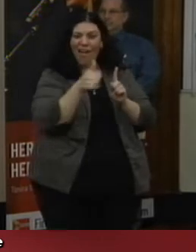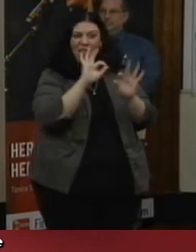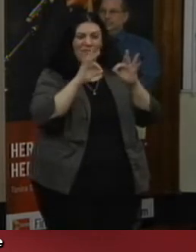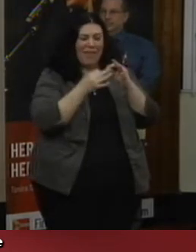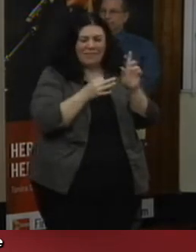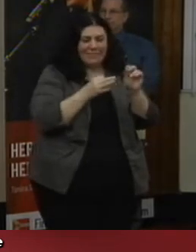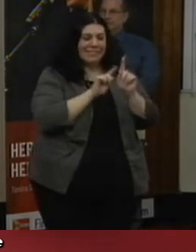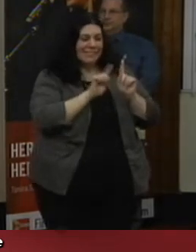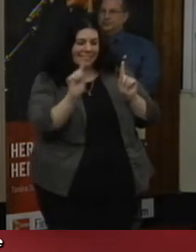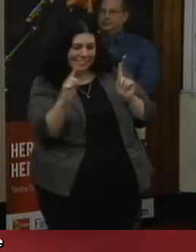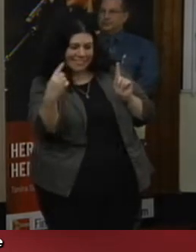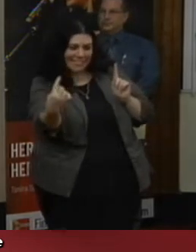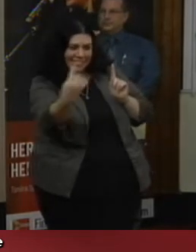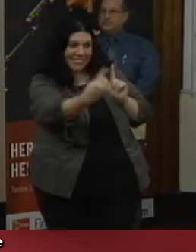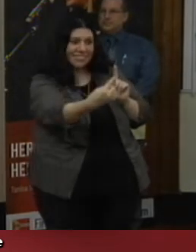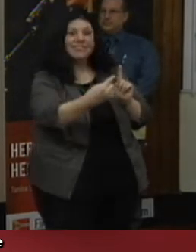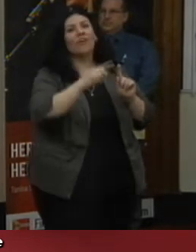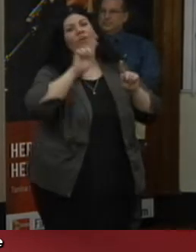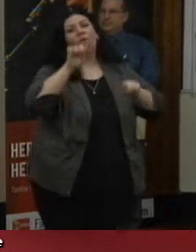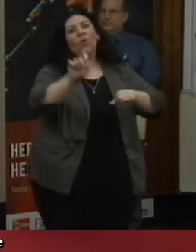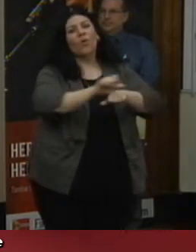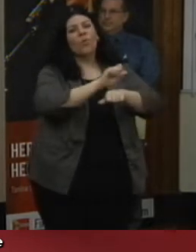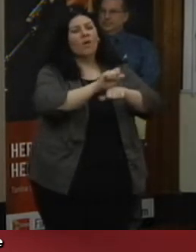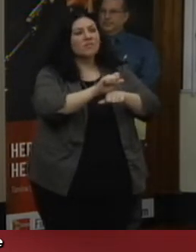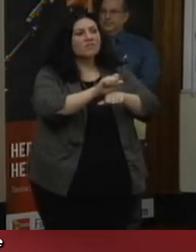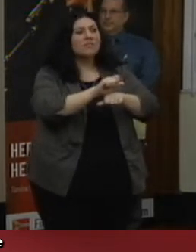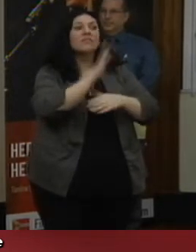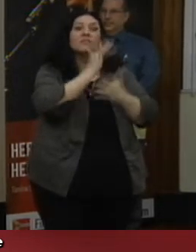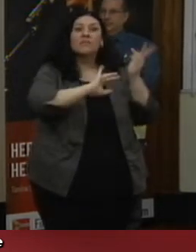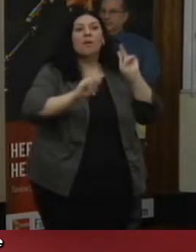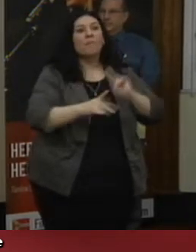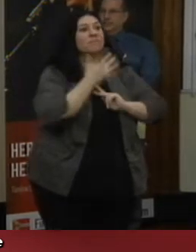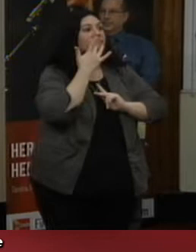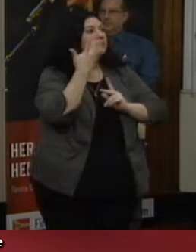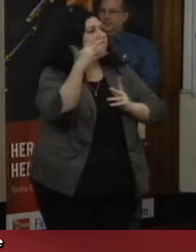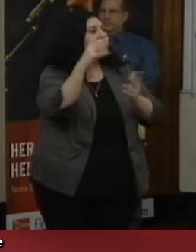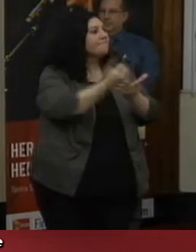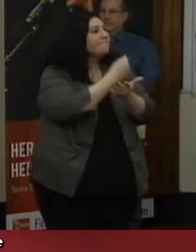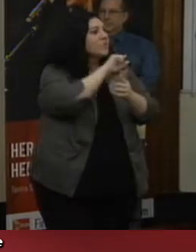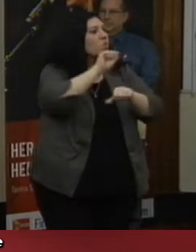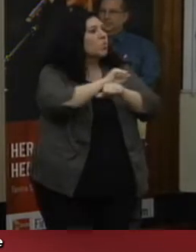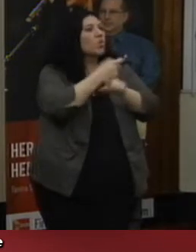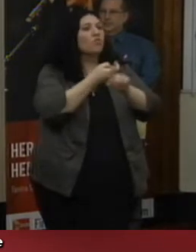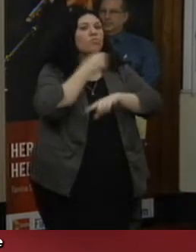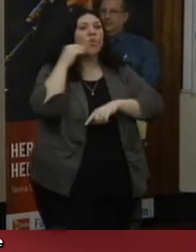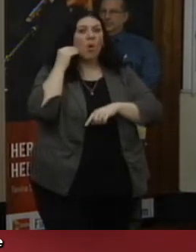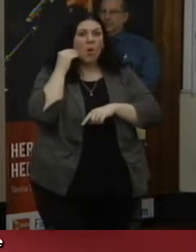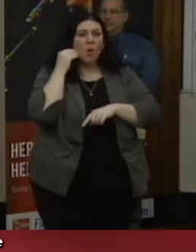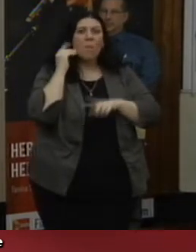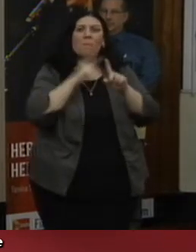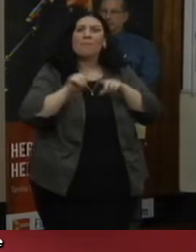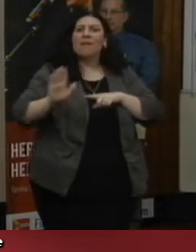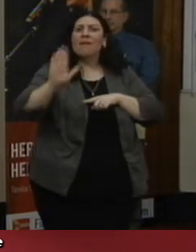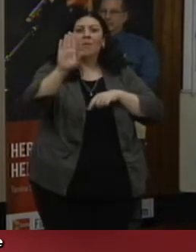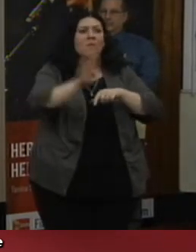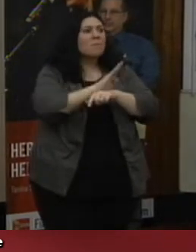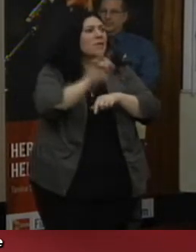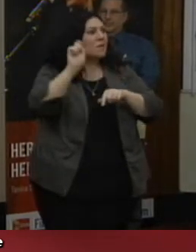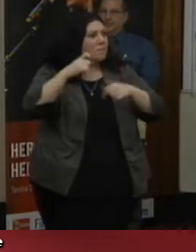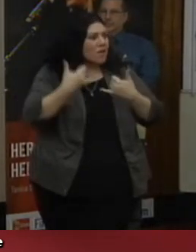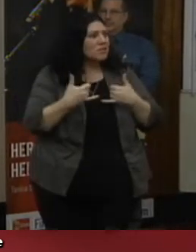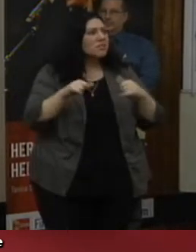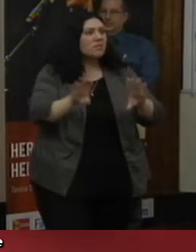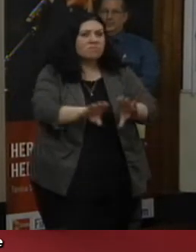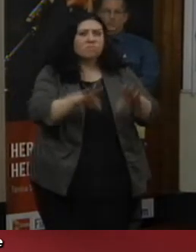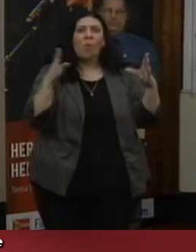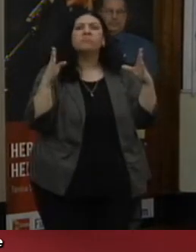work if you are not already working from home, and if your business is one of the businesses that